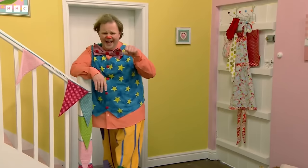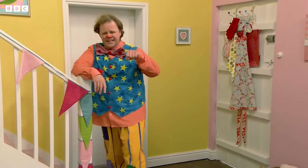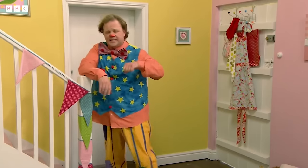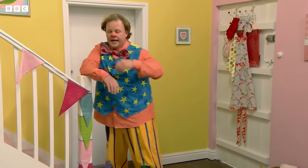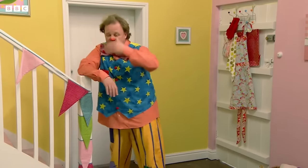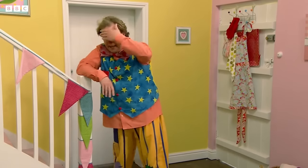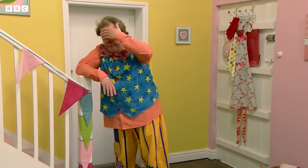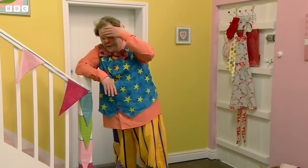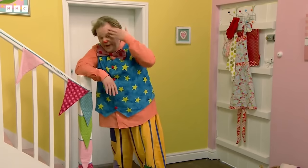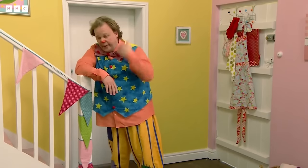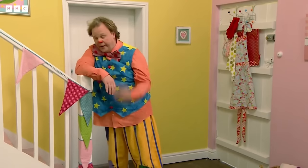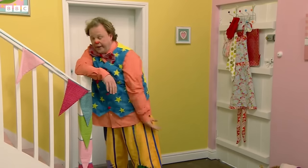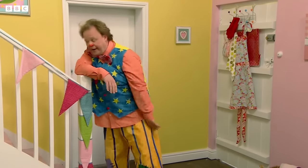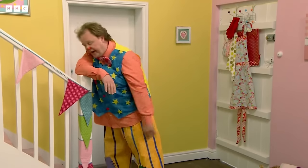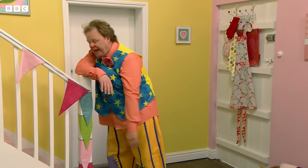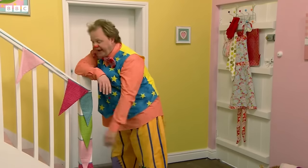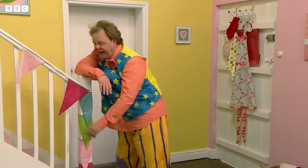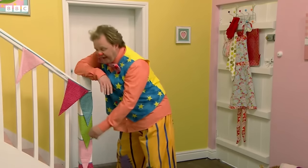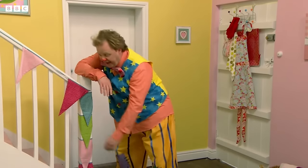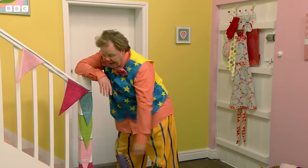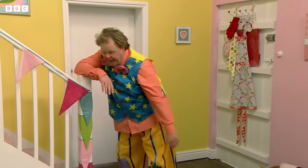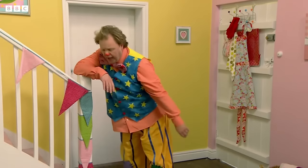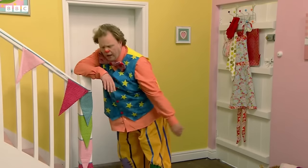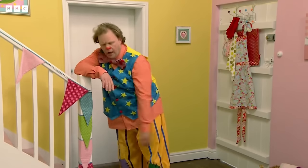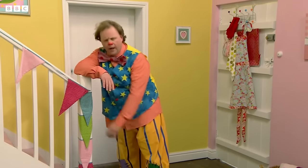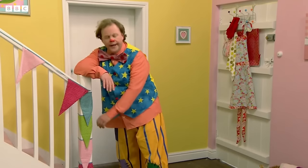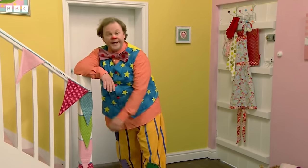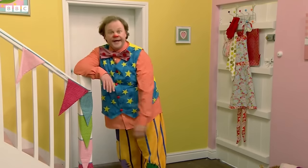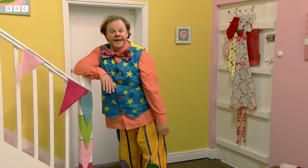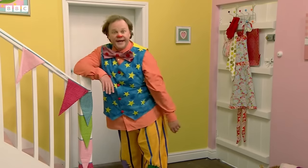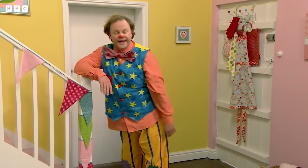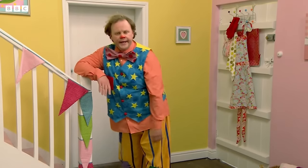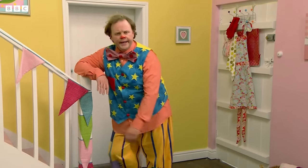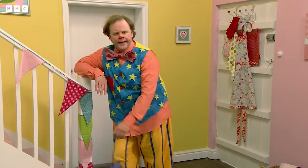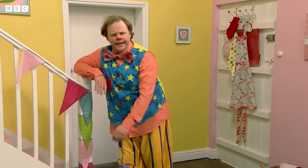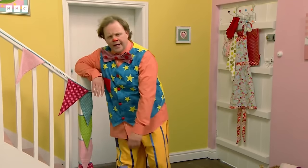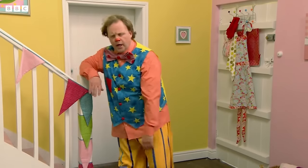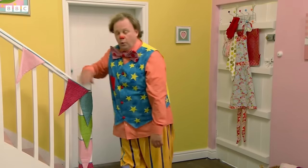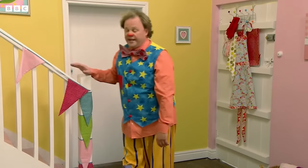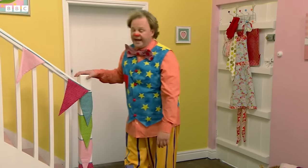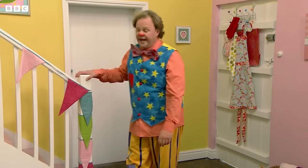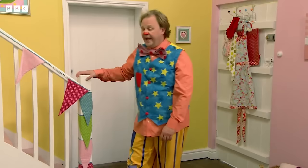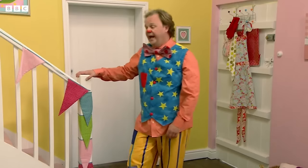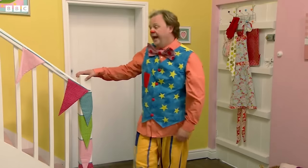Yes! Phew! Oh dear, Mr. Tumble. How can you cool down?